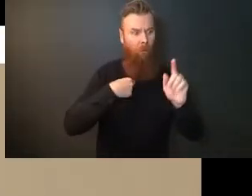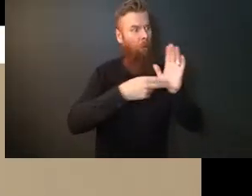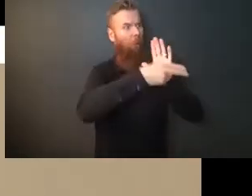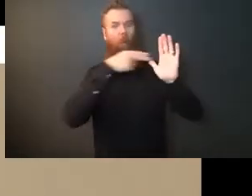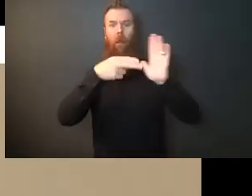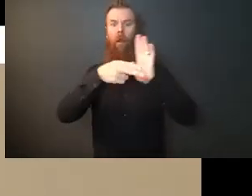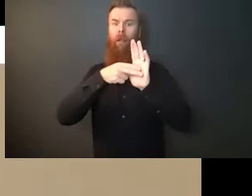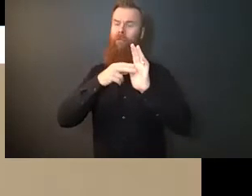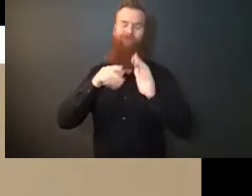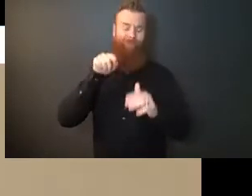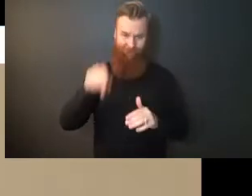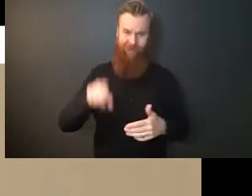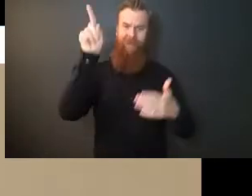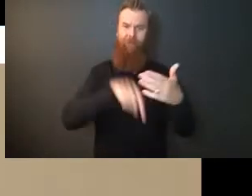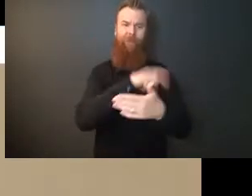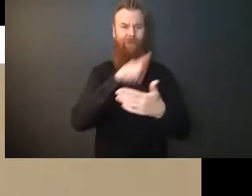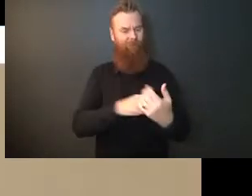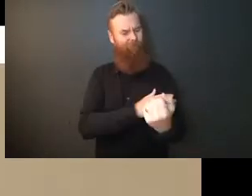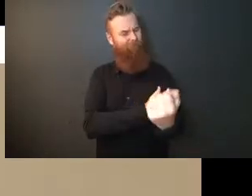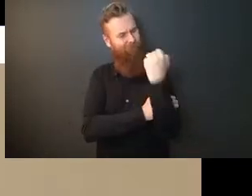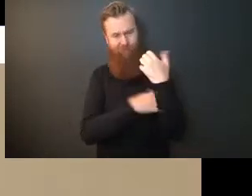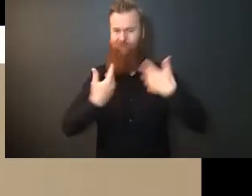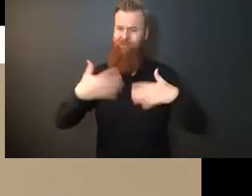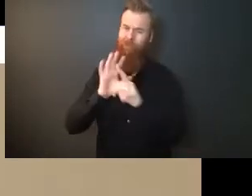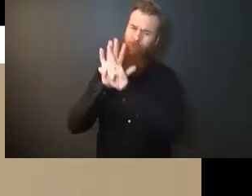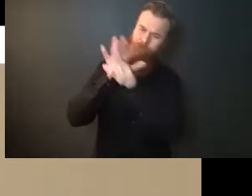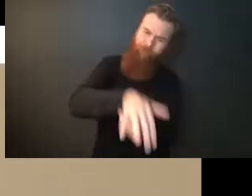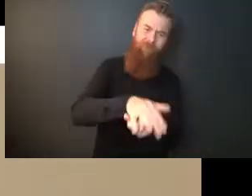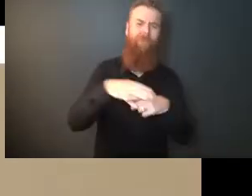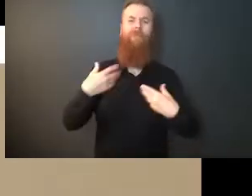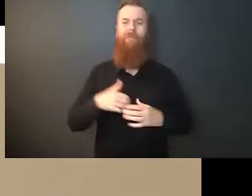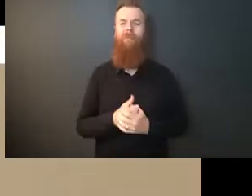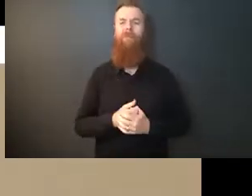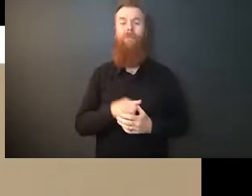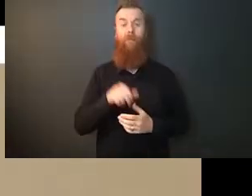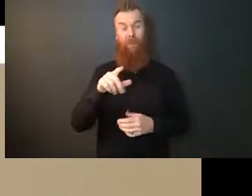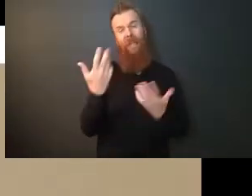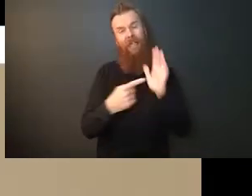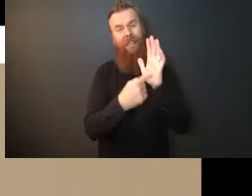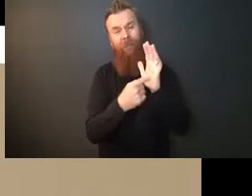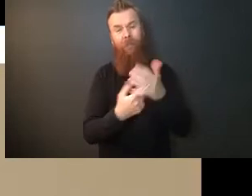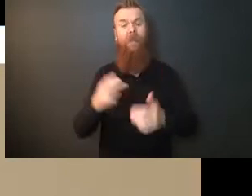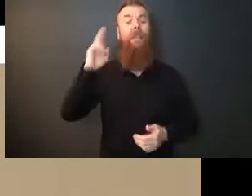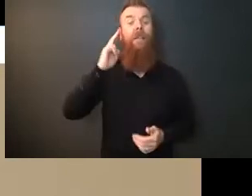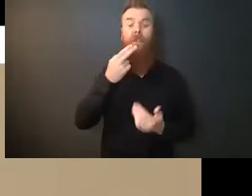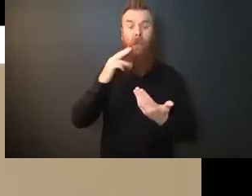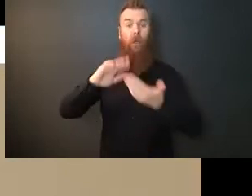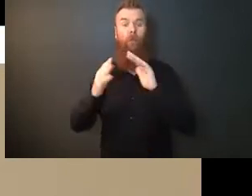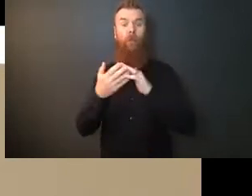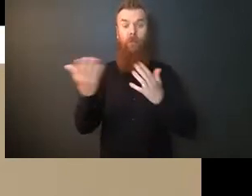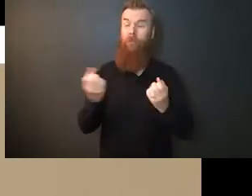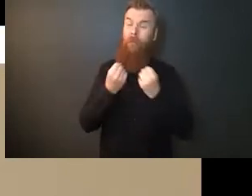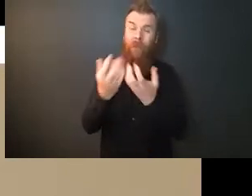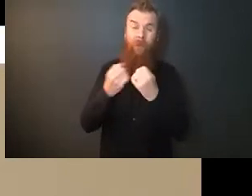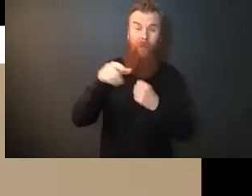detrimental. To give an example, the deaf community is often viewed from a medical lens. Deafness is perceived as something to be fixed, with